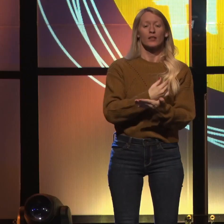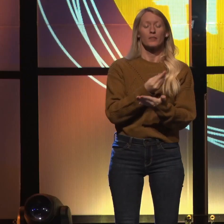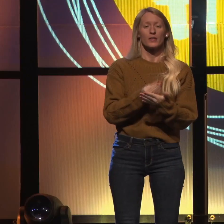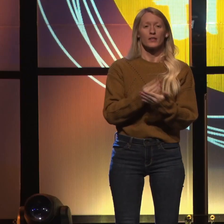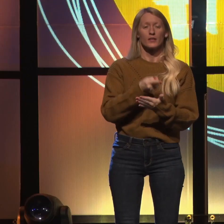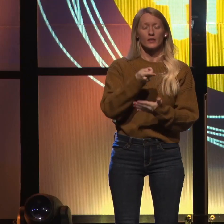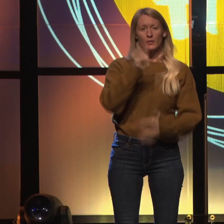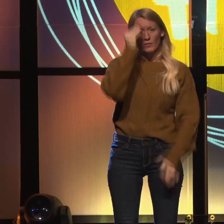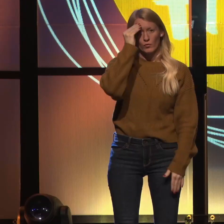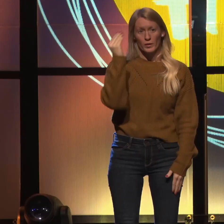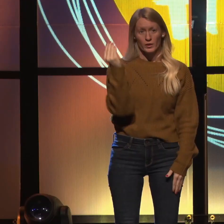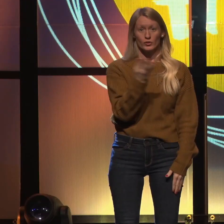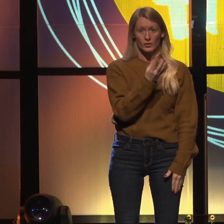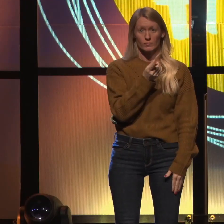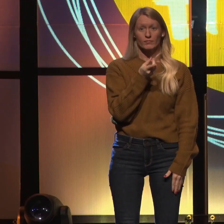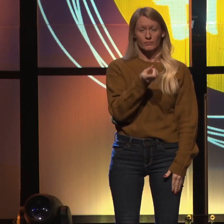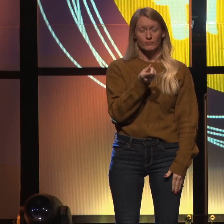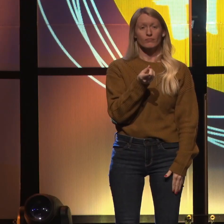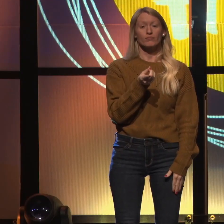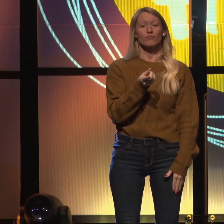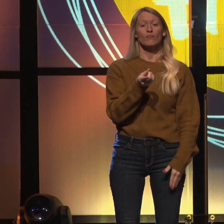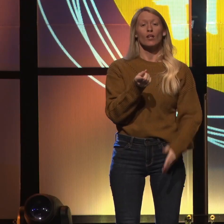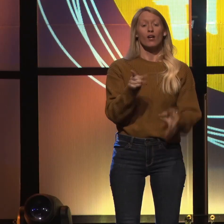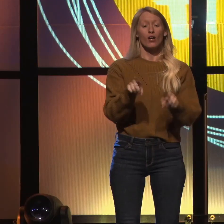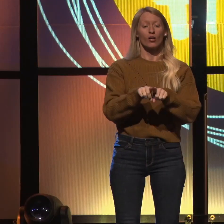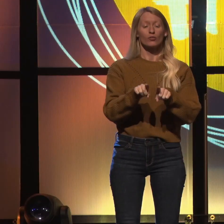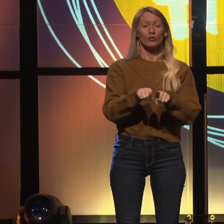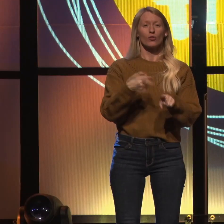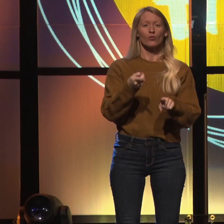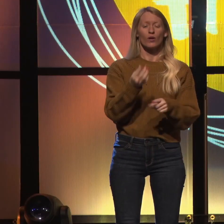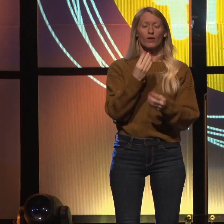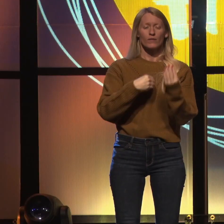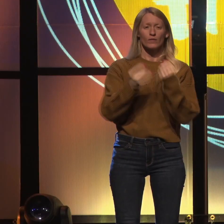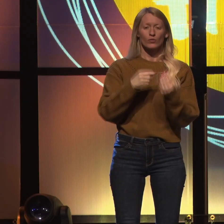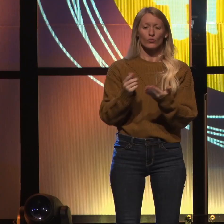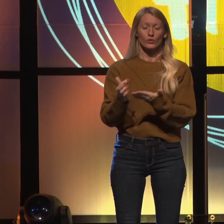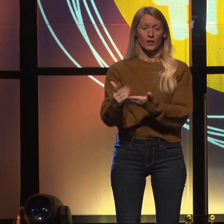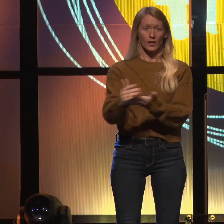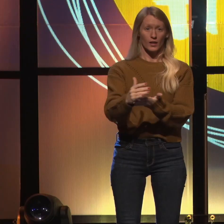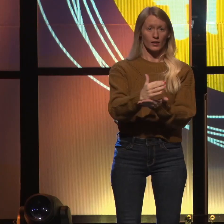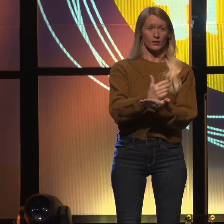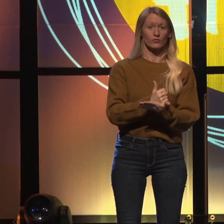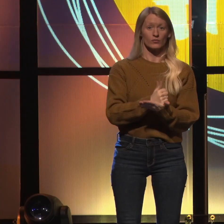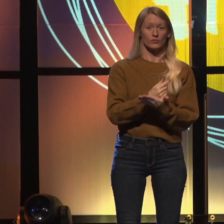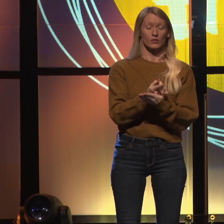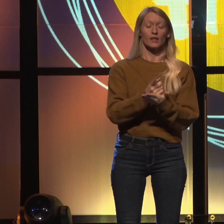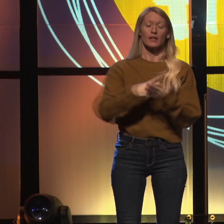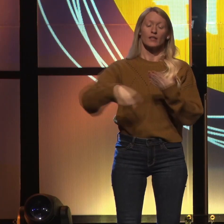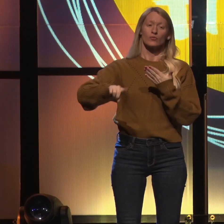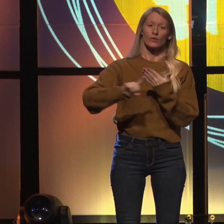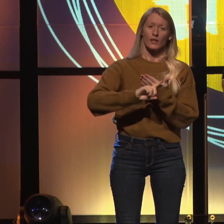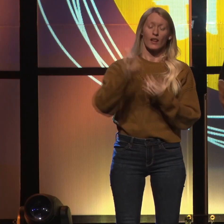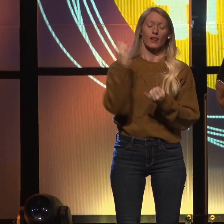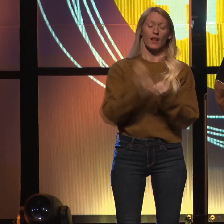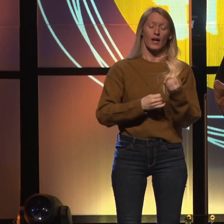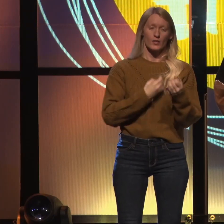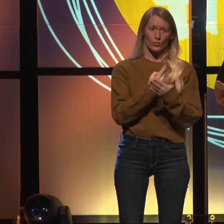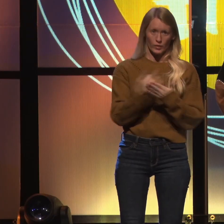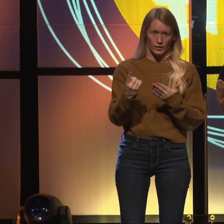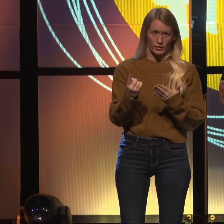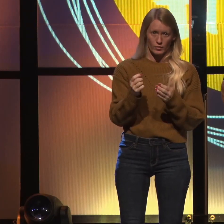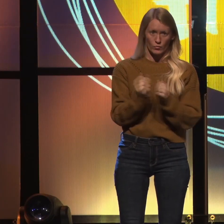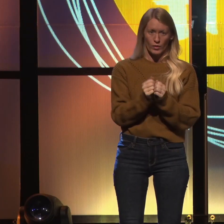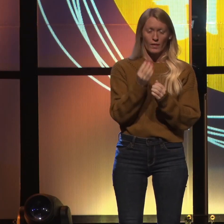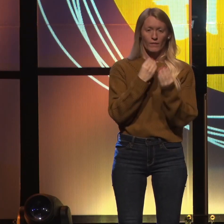also have our food drive going on. Next week is our last week with the food drive. So that